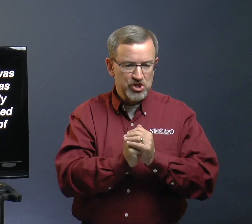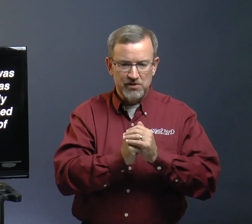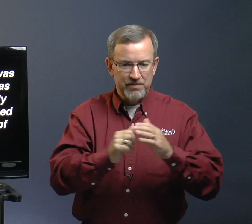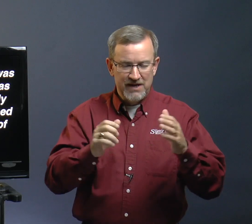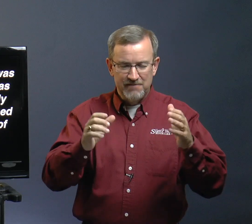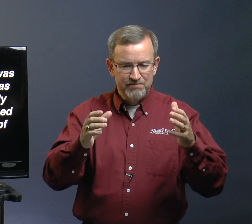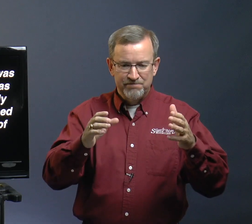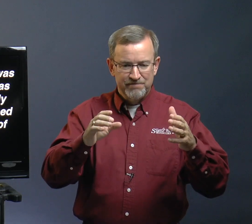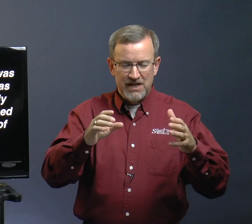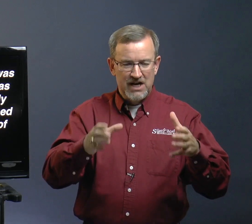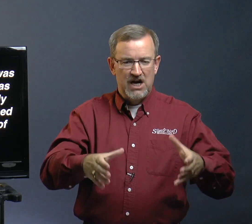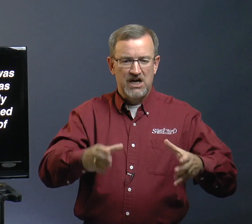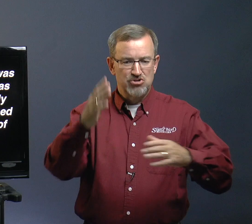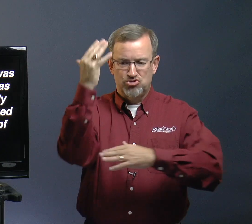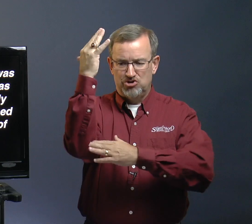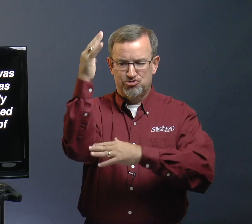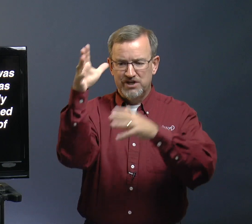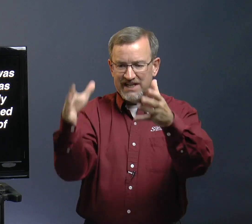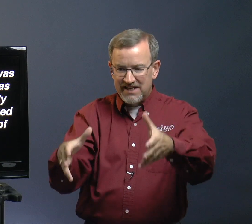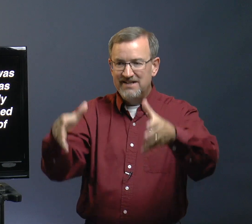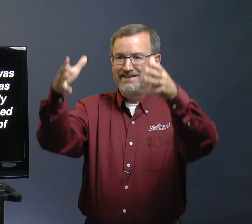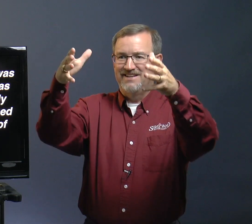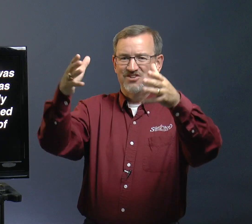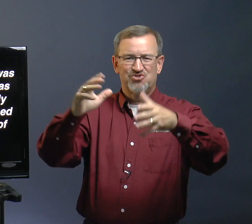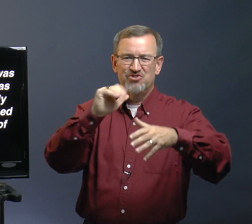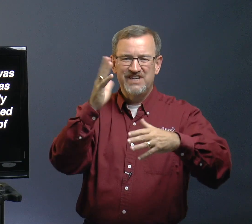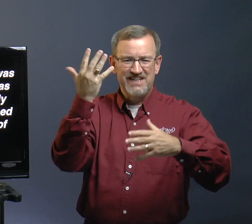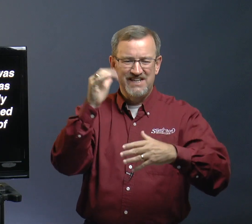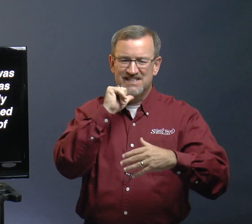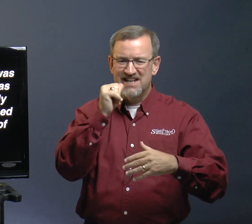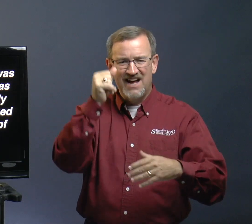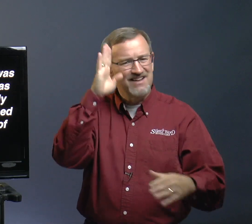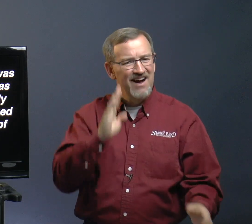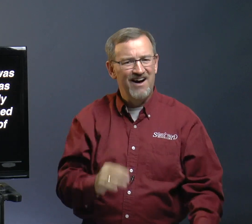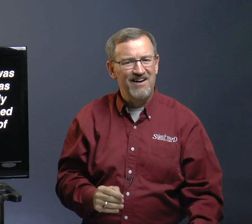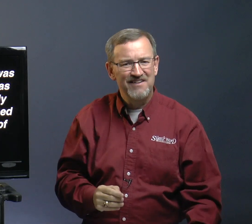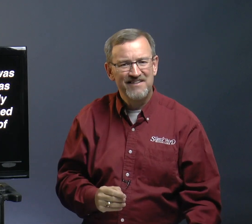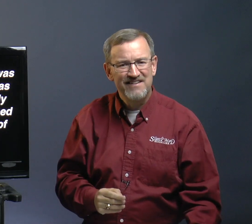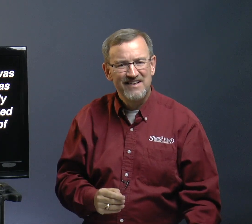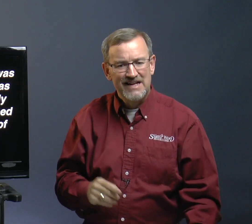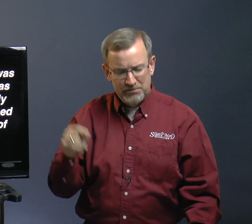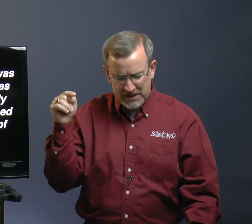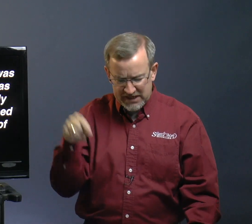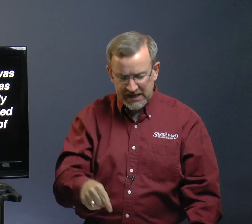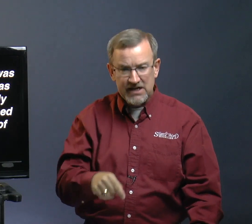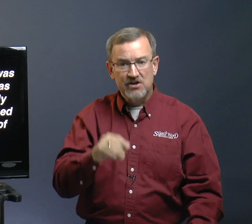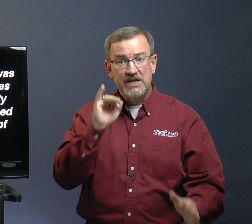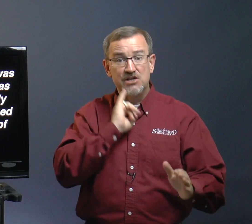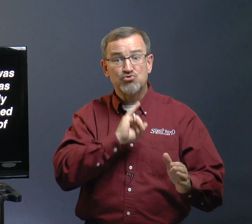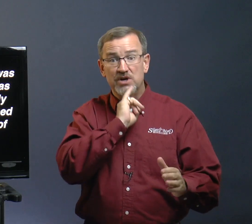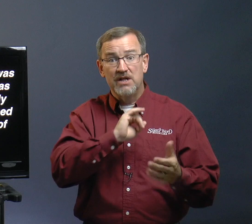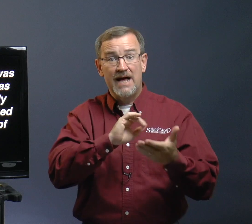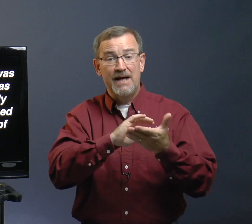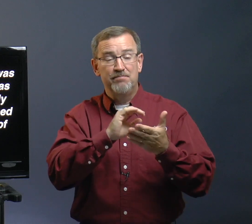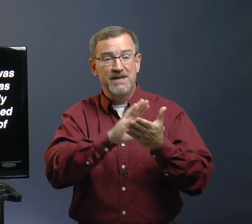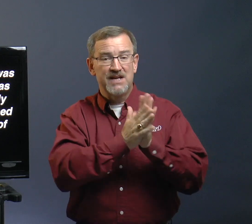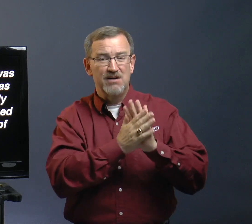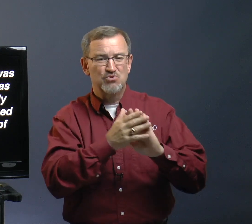worship a tree. A tree is not God. But here, Israel had become